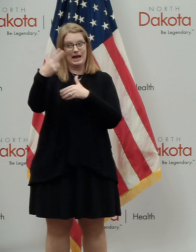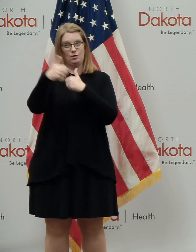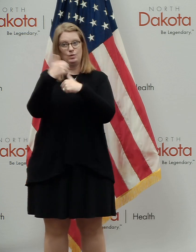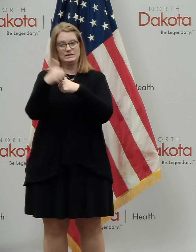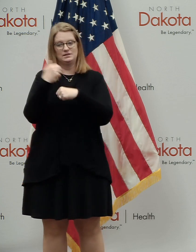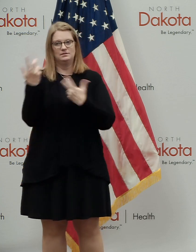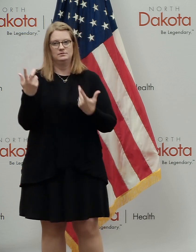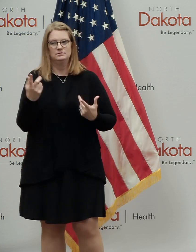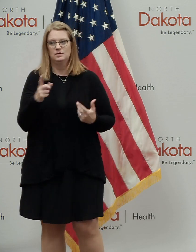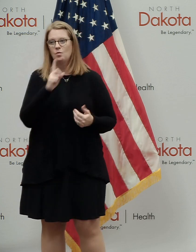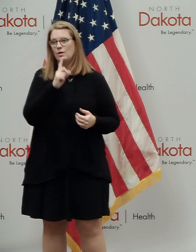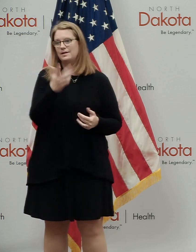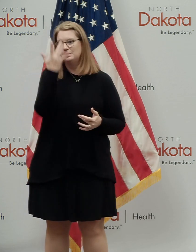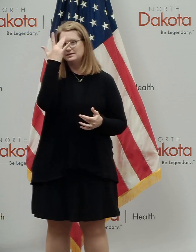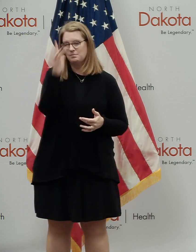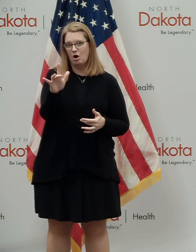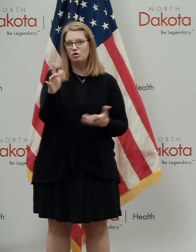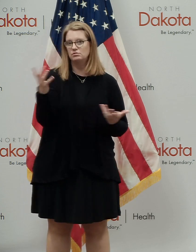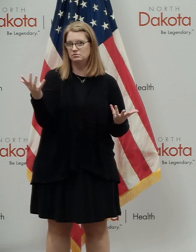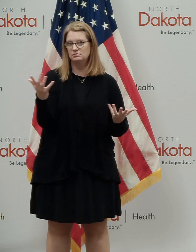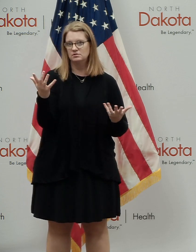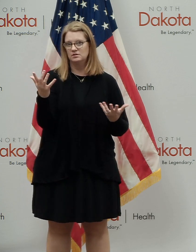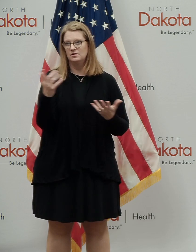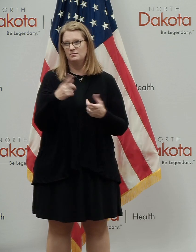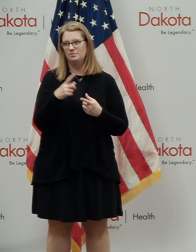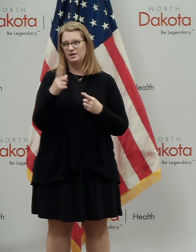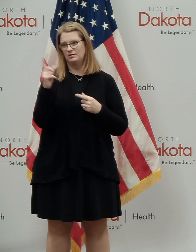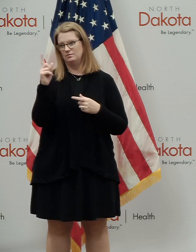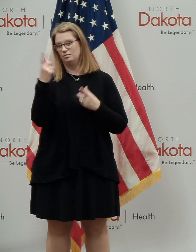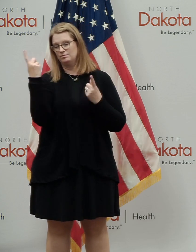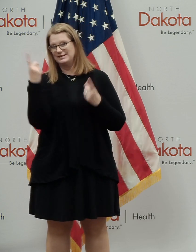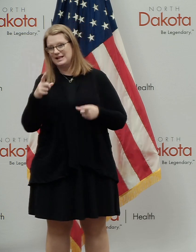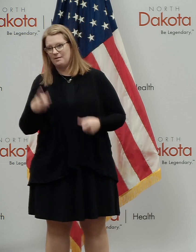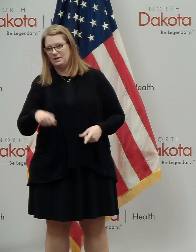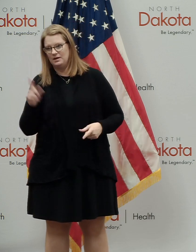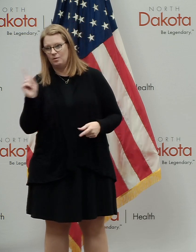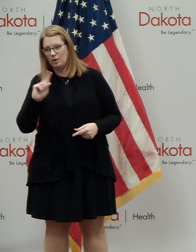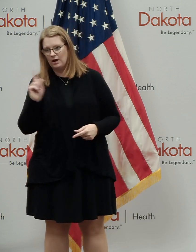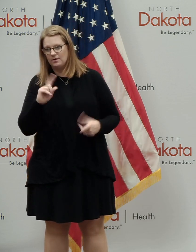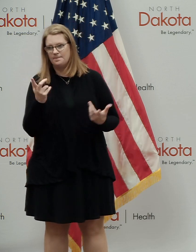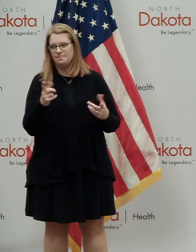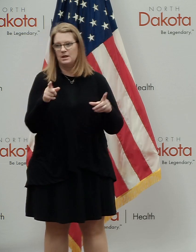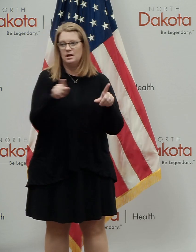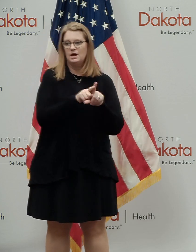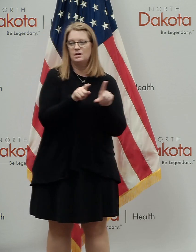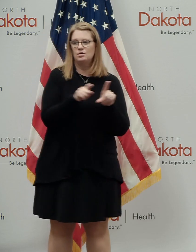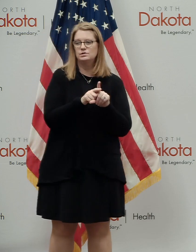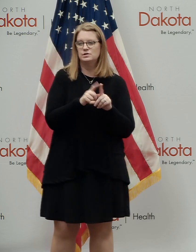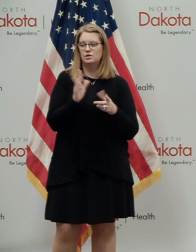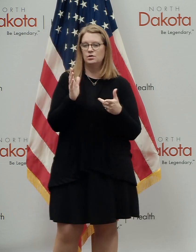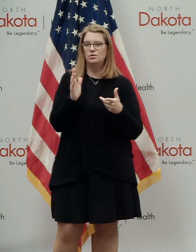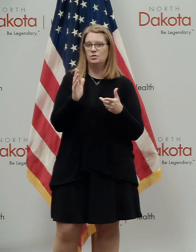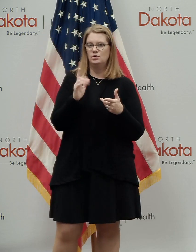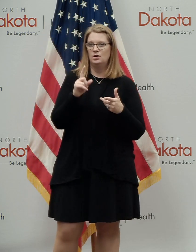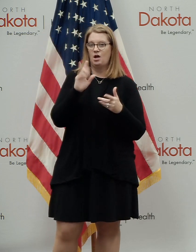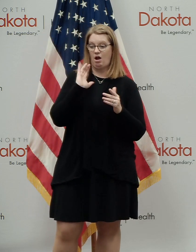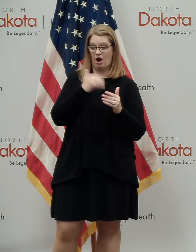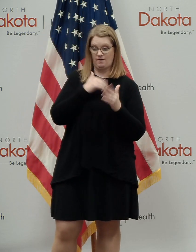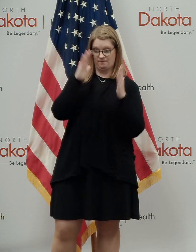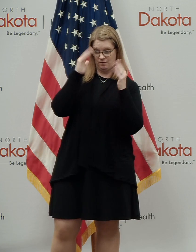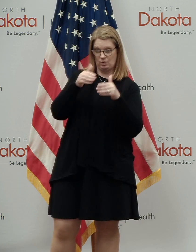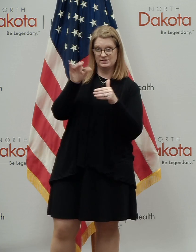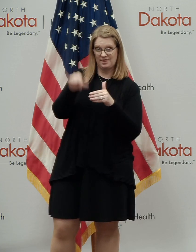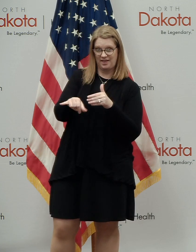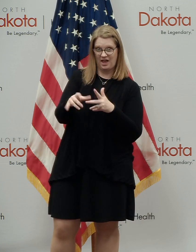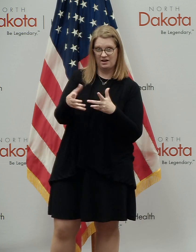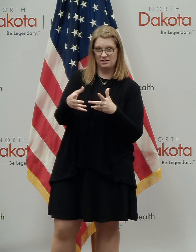So, again, we just have to be smart about where these transmission events are happening. And then if we apply our energy around those, we have a chance to